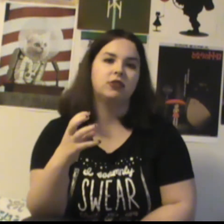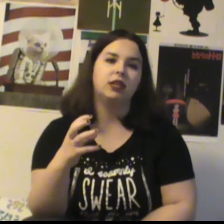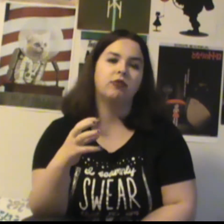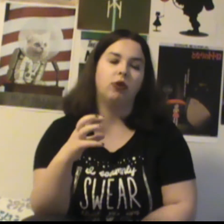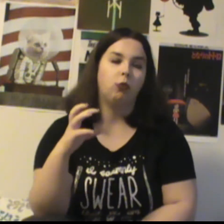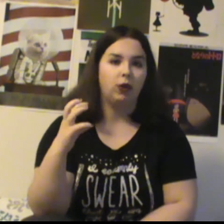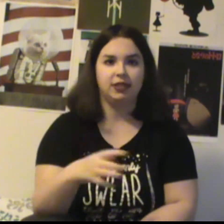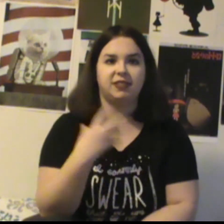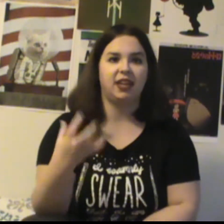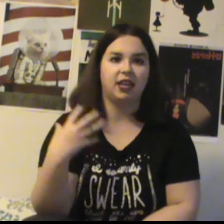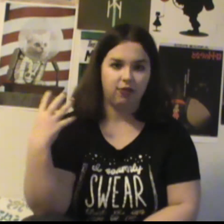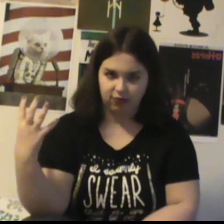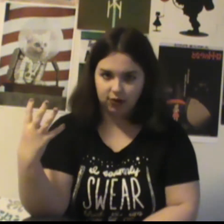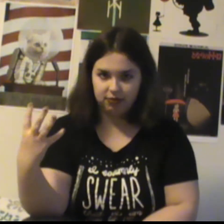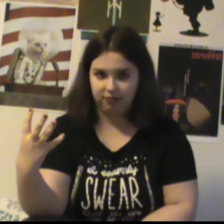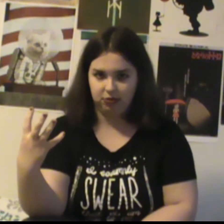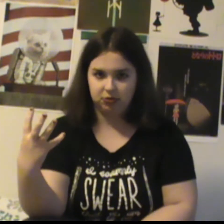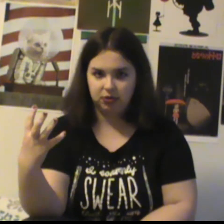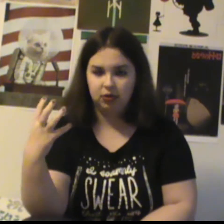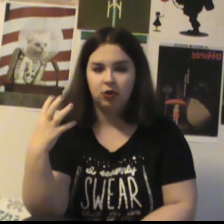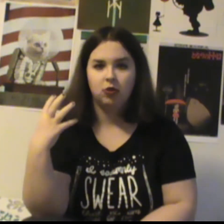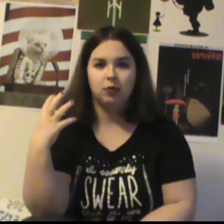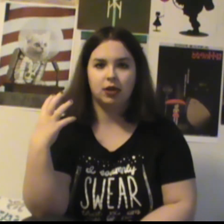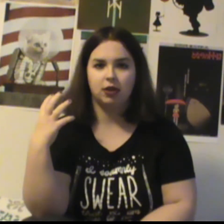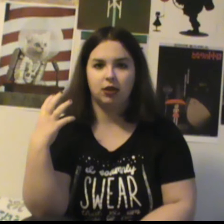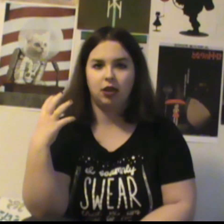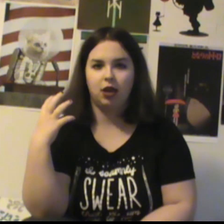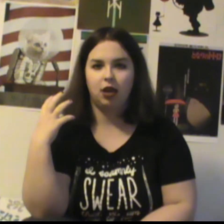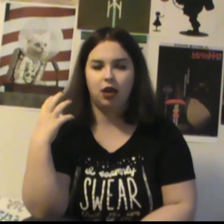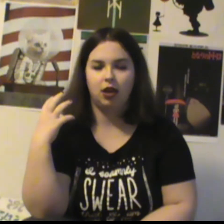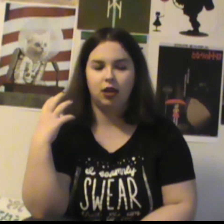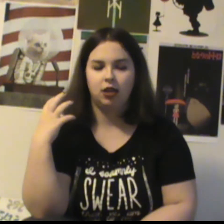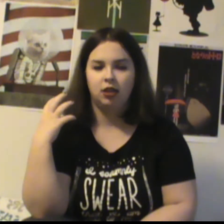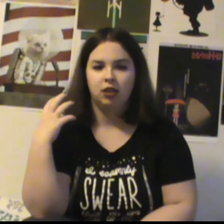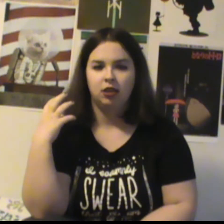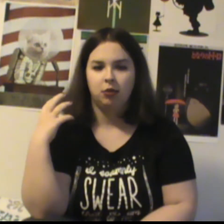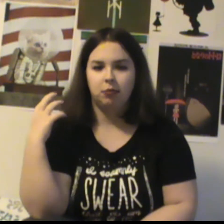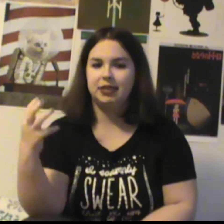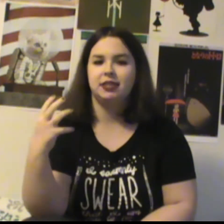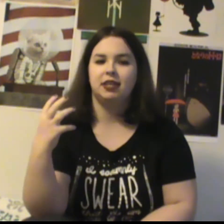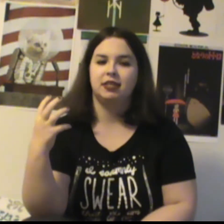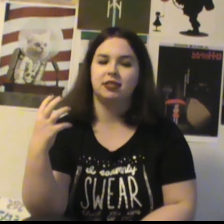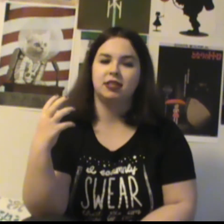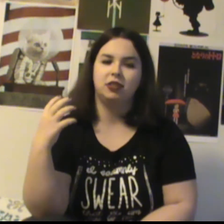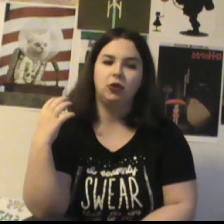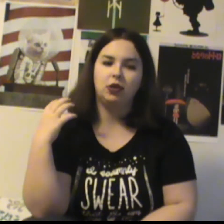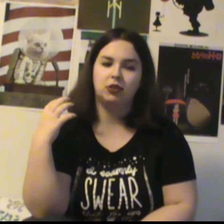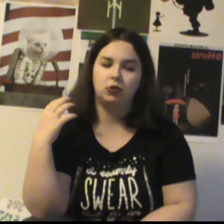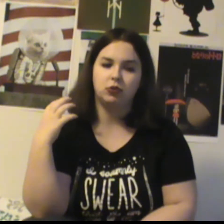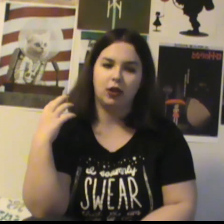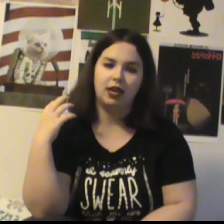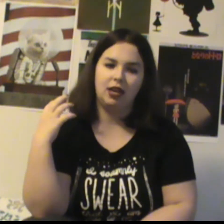interesting for what it's setting up for in the future, where Maisie is continuing to try